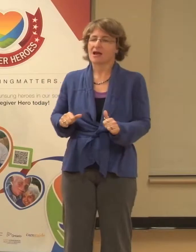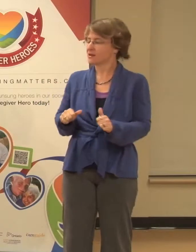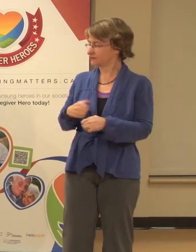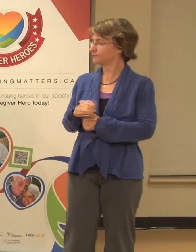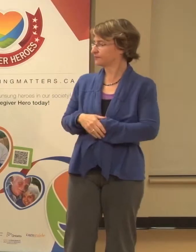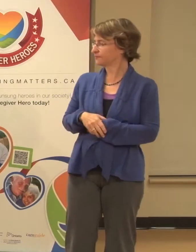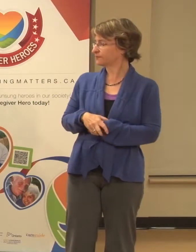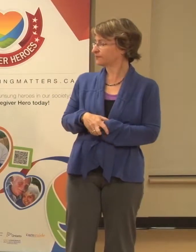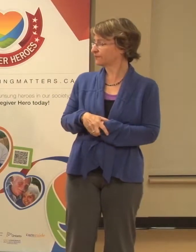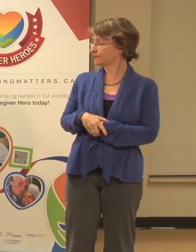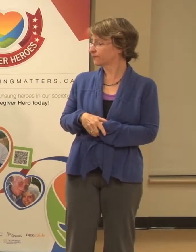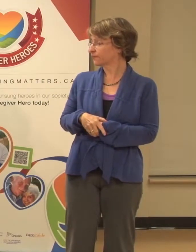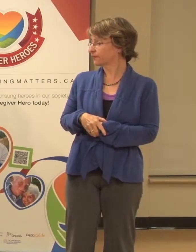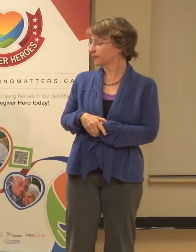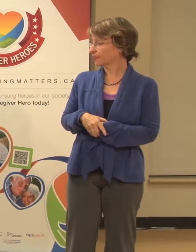as possible.